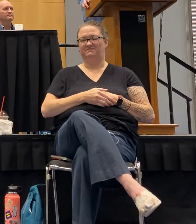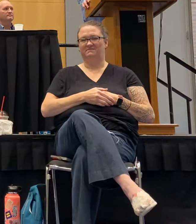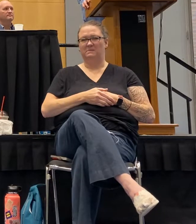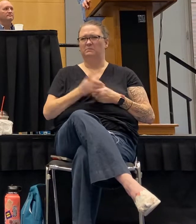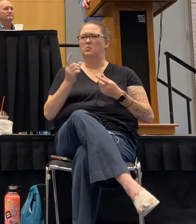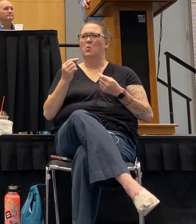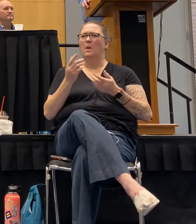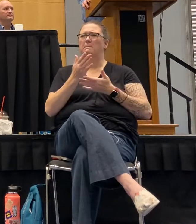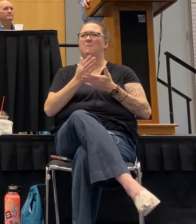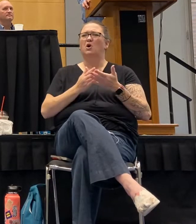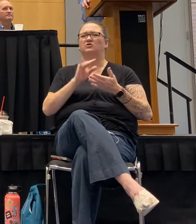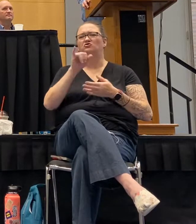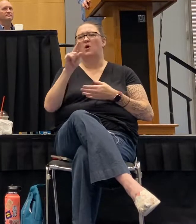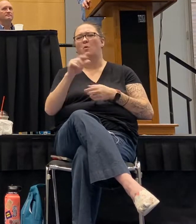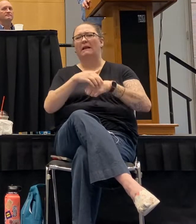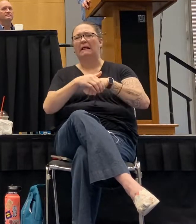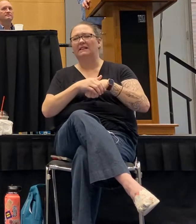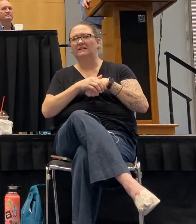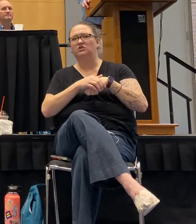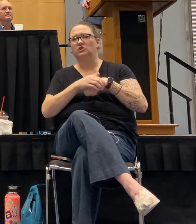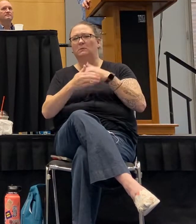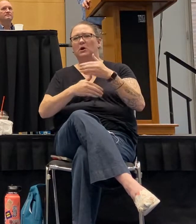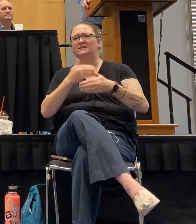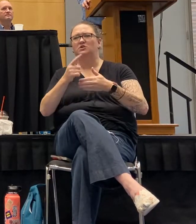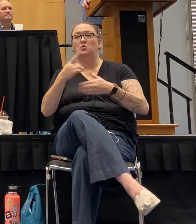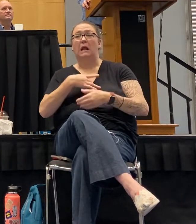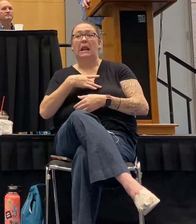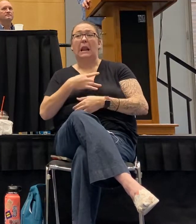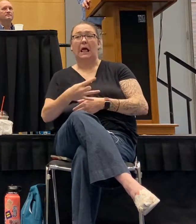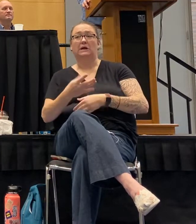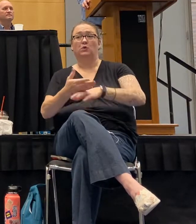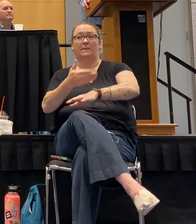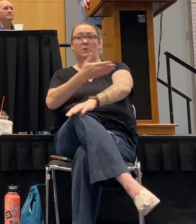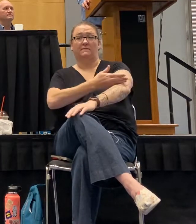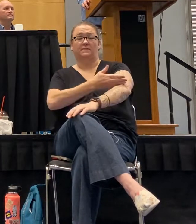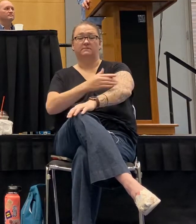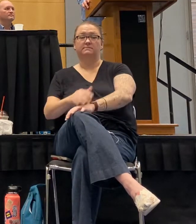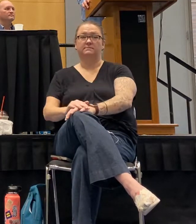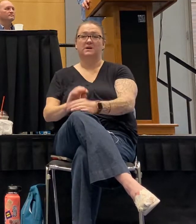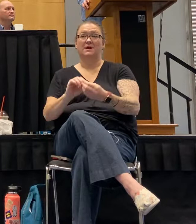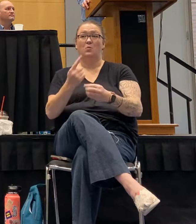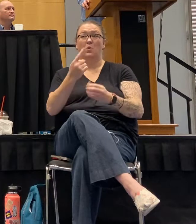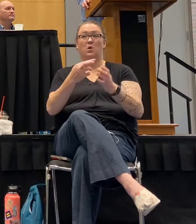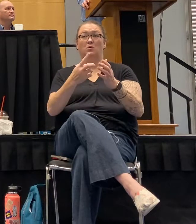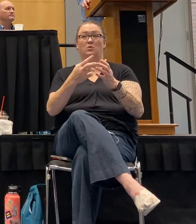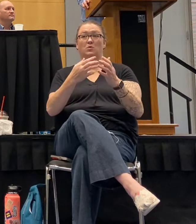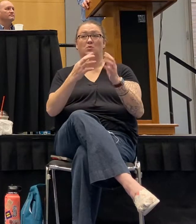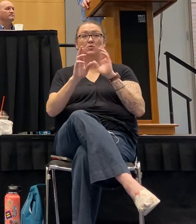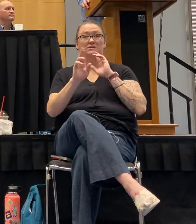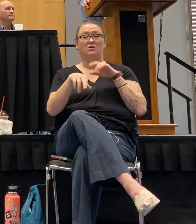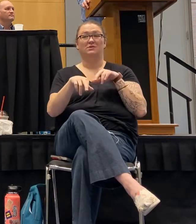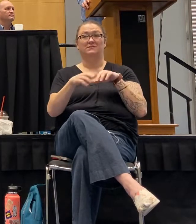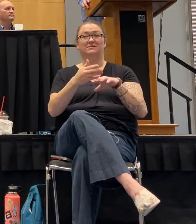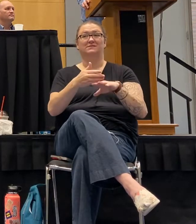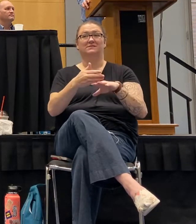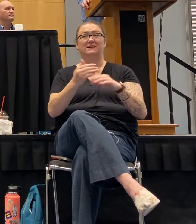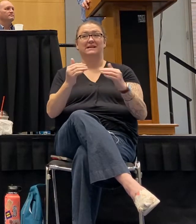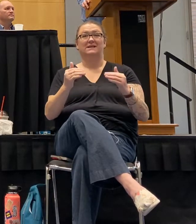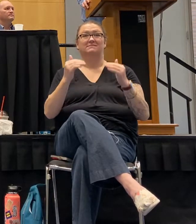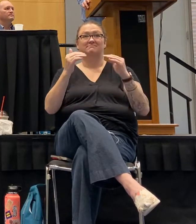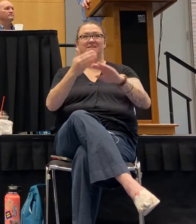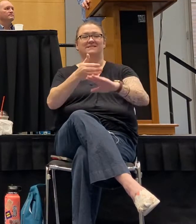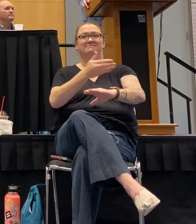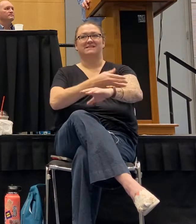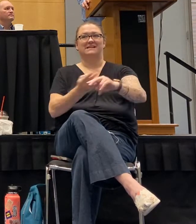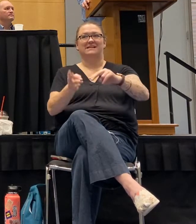What elements of your J-1 English process would you like to improve? Number one response was increase consistency. Number